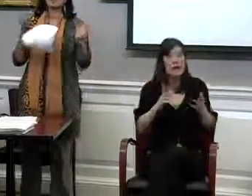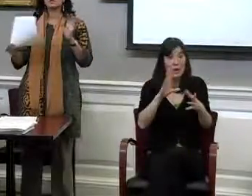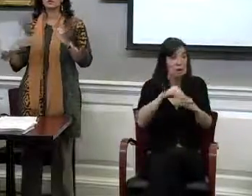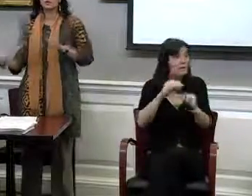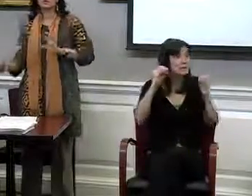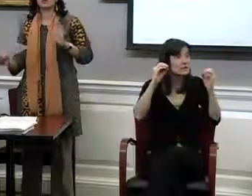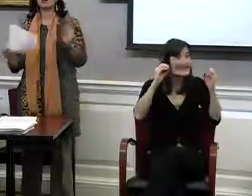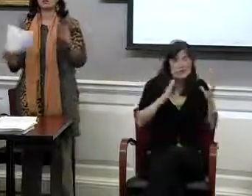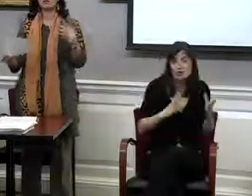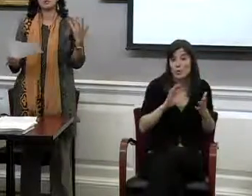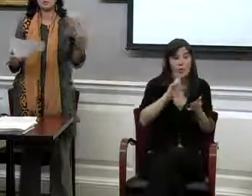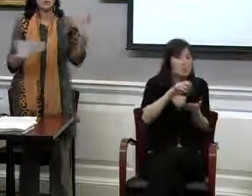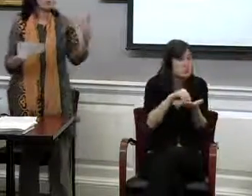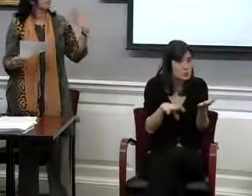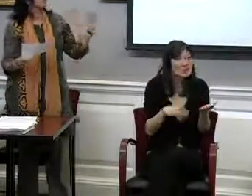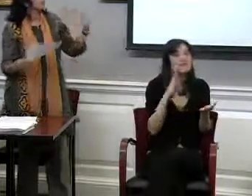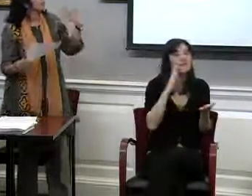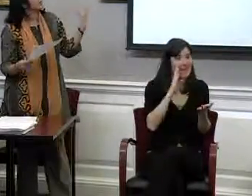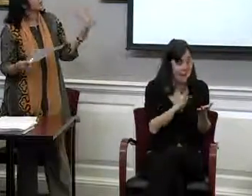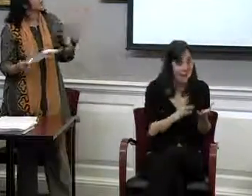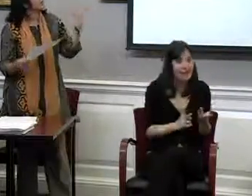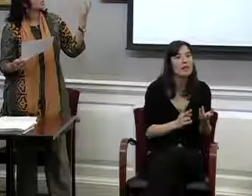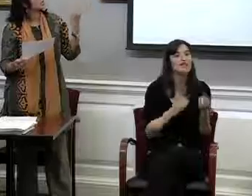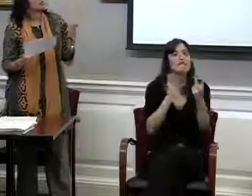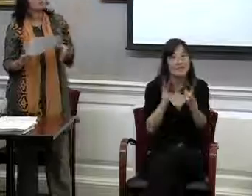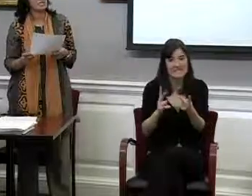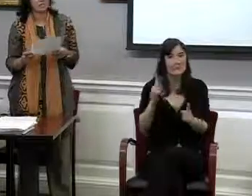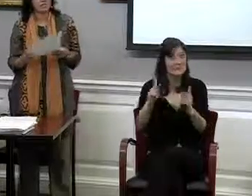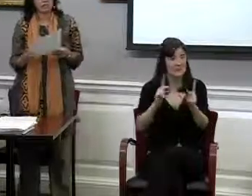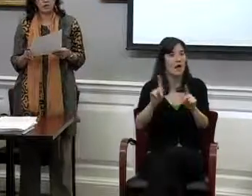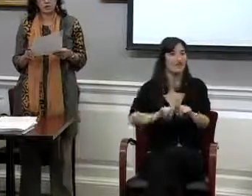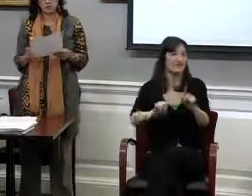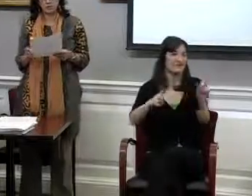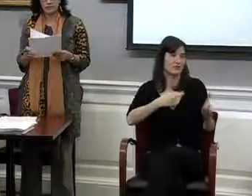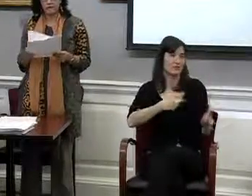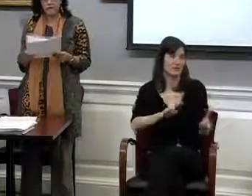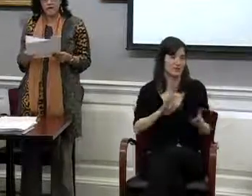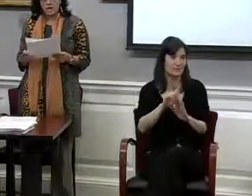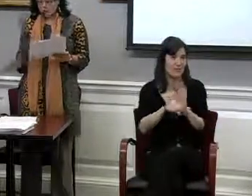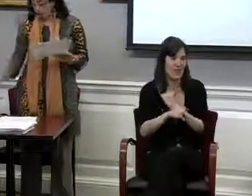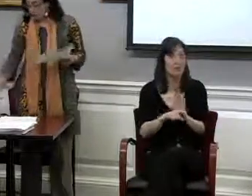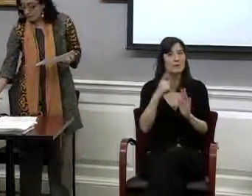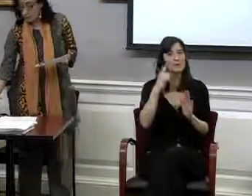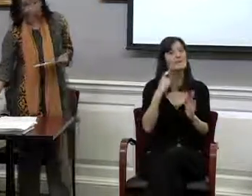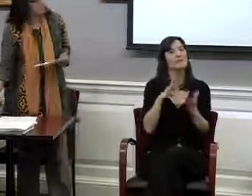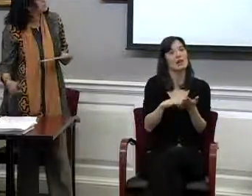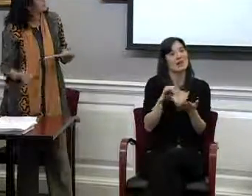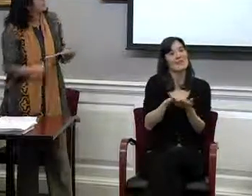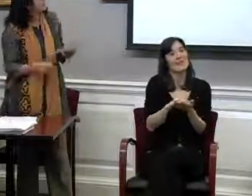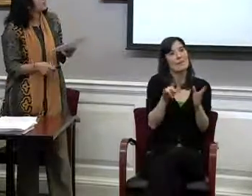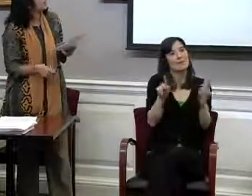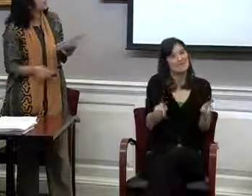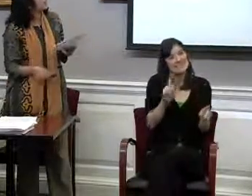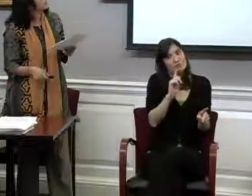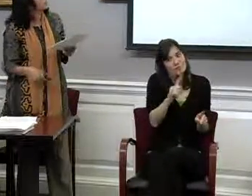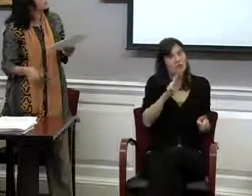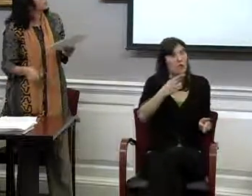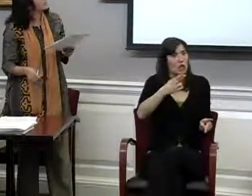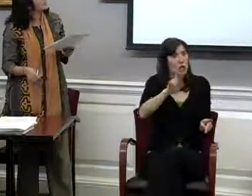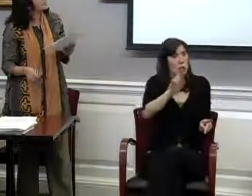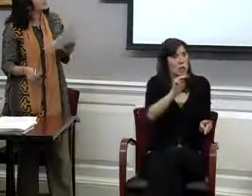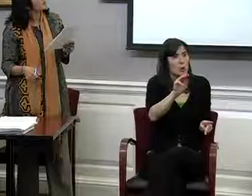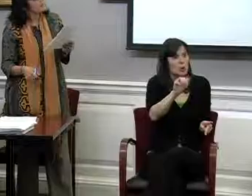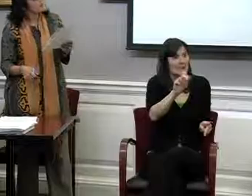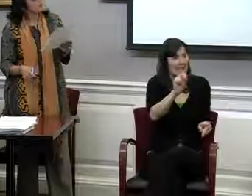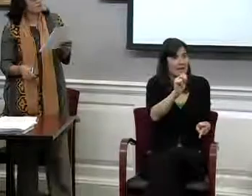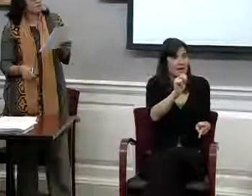celebrate festivals together, and there was more mixing because of this kind of humanization of the other. The third one I wanted to talk about, and this was the organization